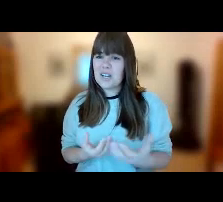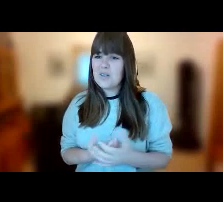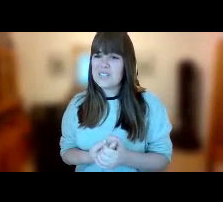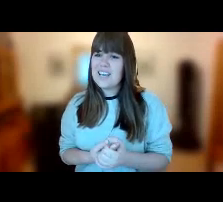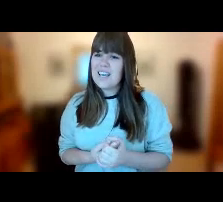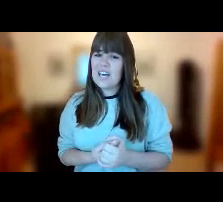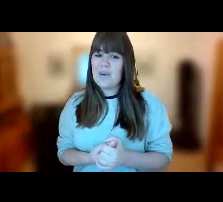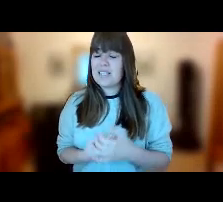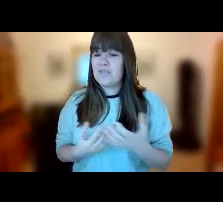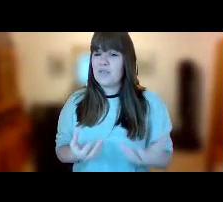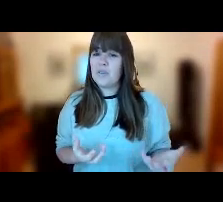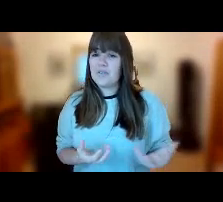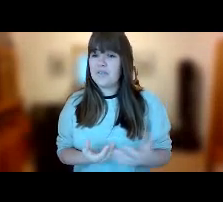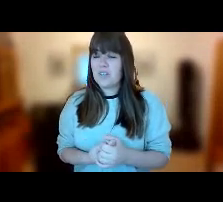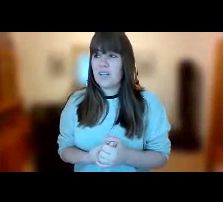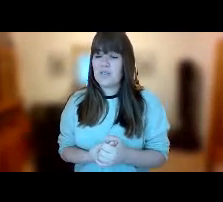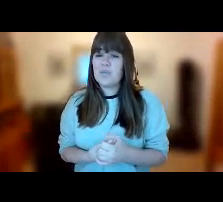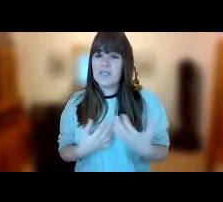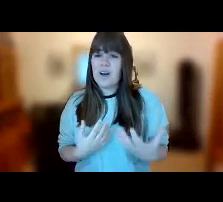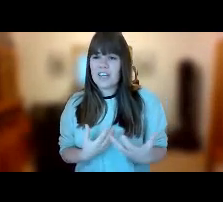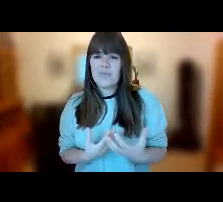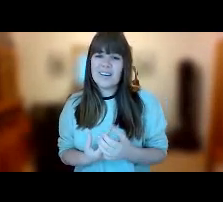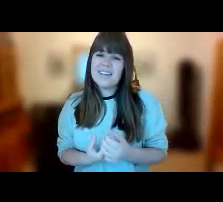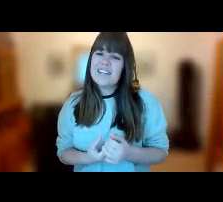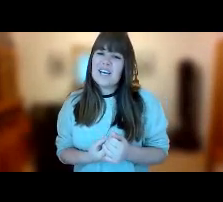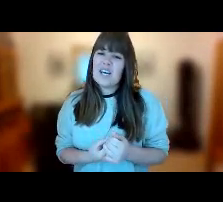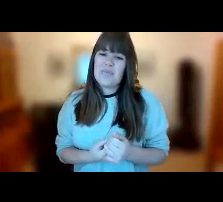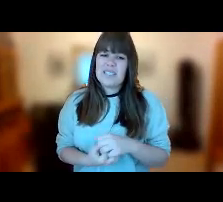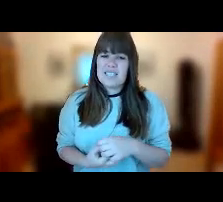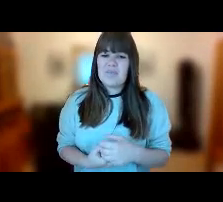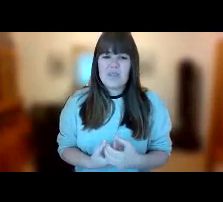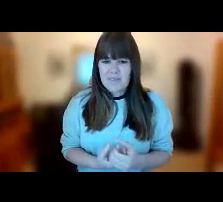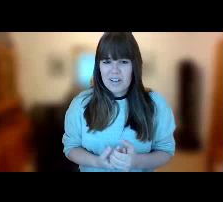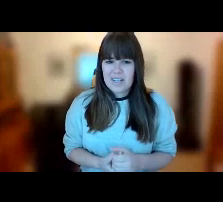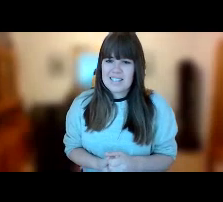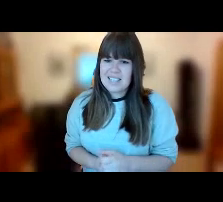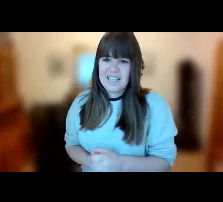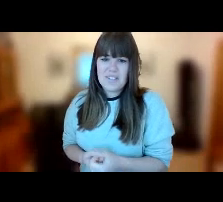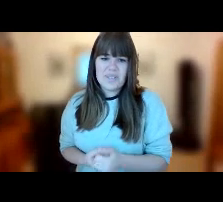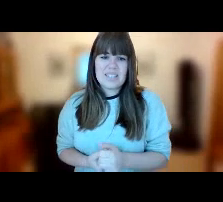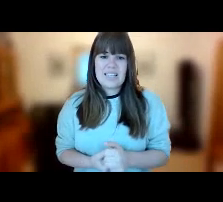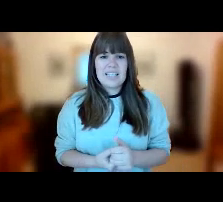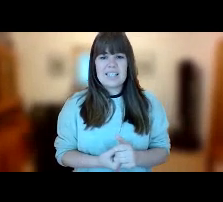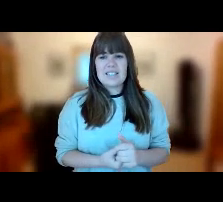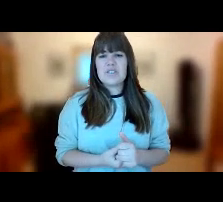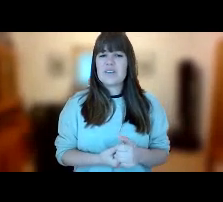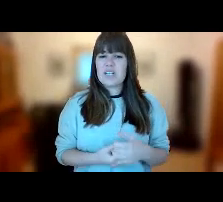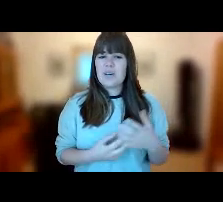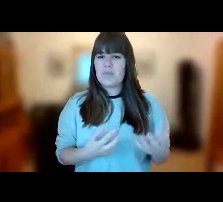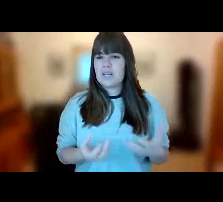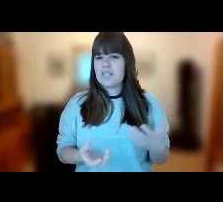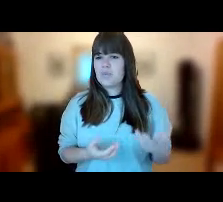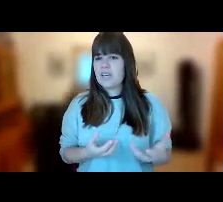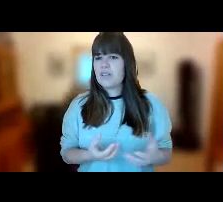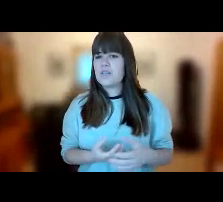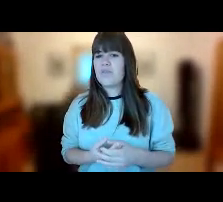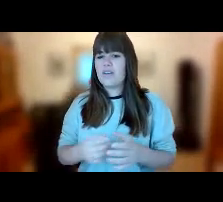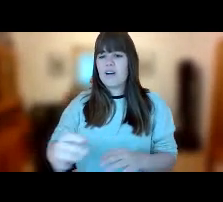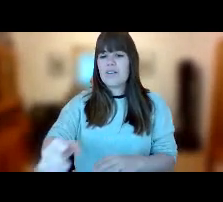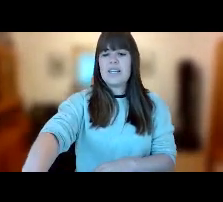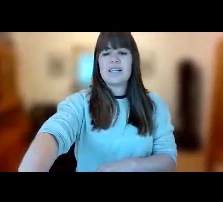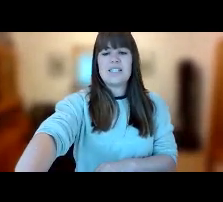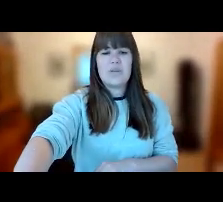to themselves, as a form of kind of almost dark humour, but it doesn't mean that we're okay to say those, obviously. And so just thinking about the words that we